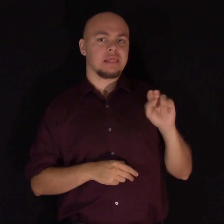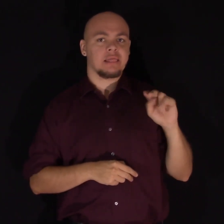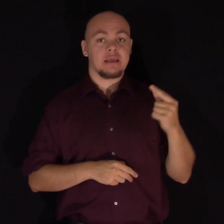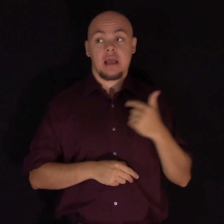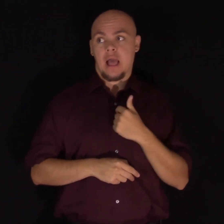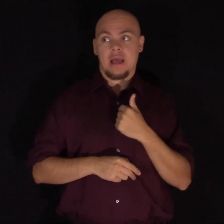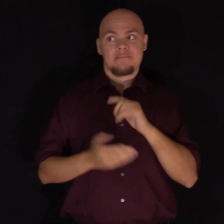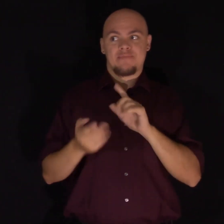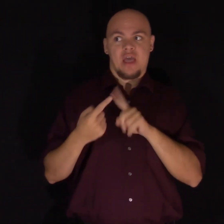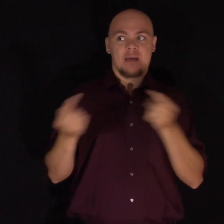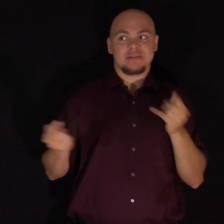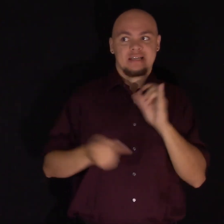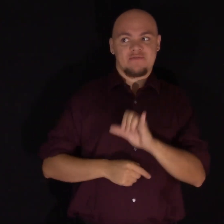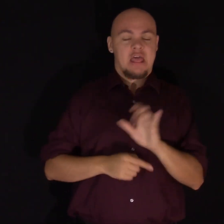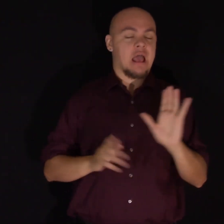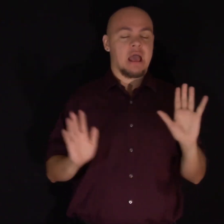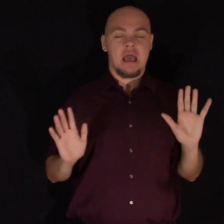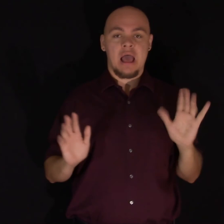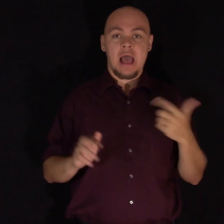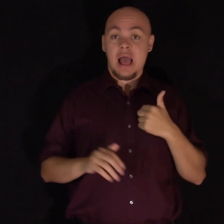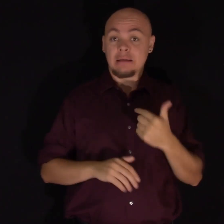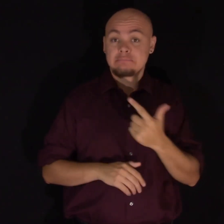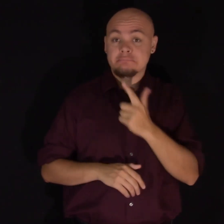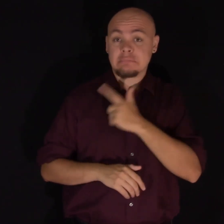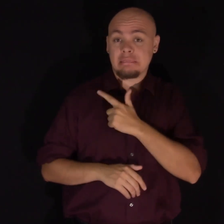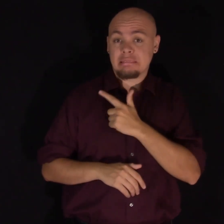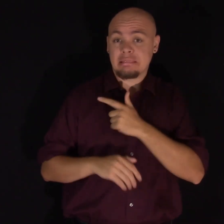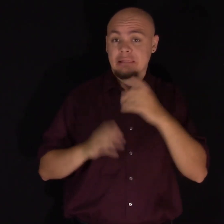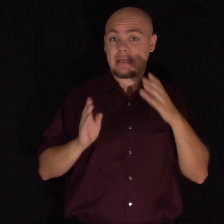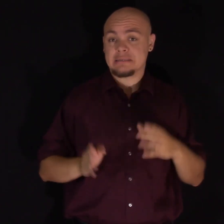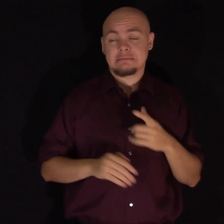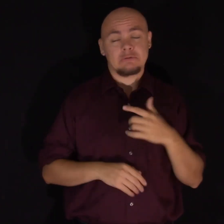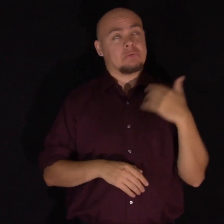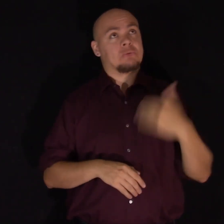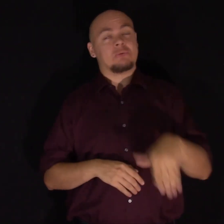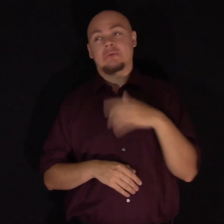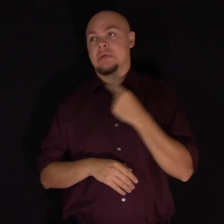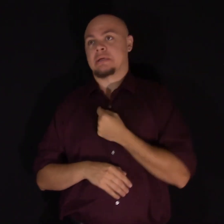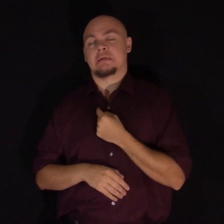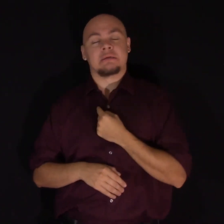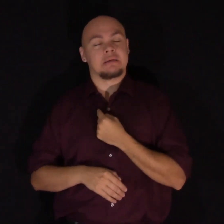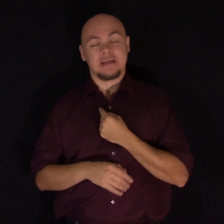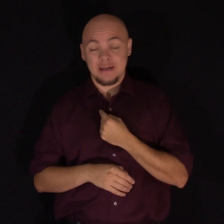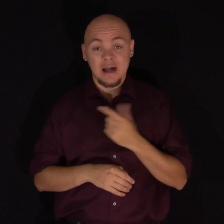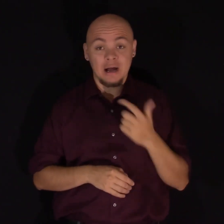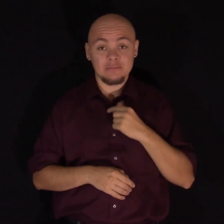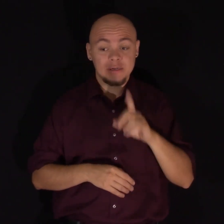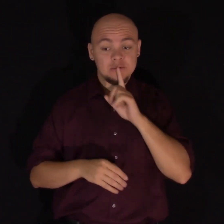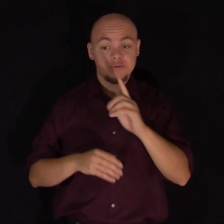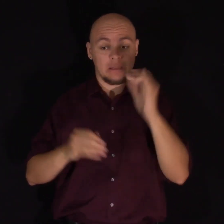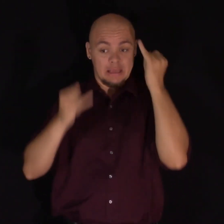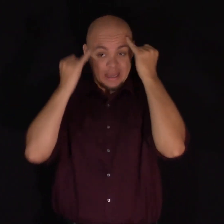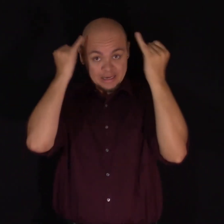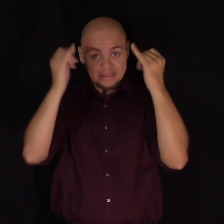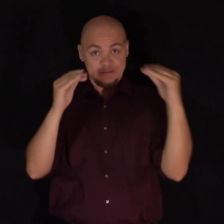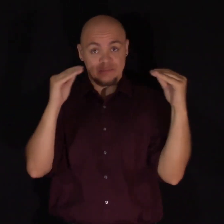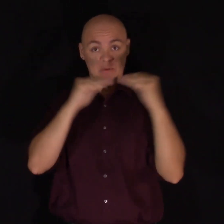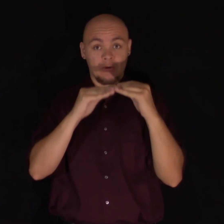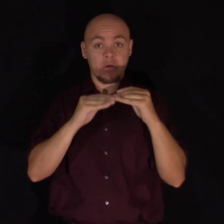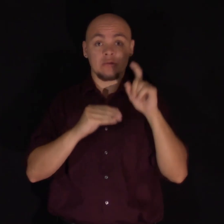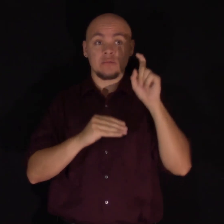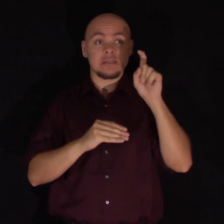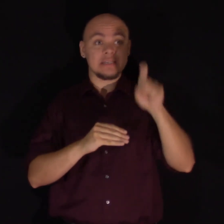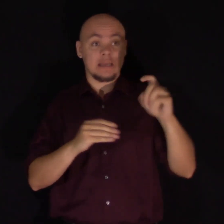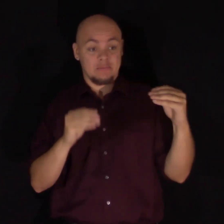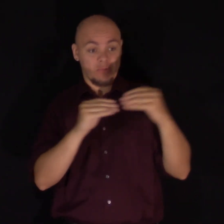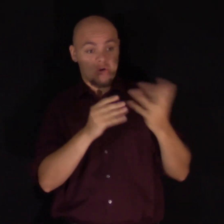anti-hustler. I'm one of the laziest people you'll ever meet, and I think that's what gives me so many ideas to talk and write about. We don't need to fit more